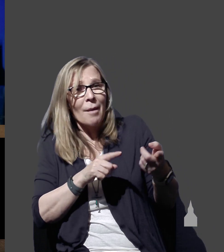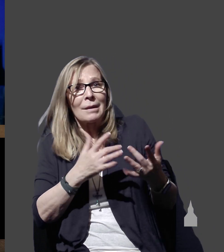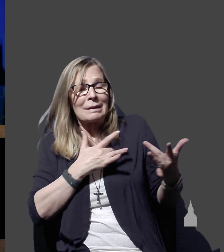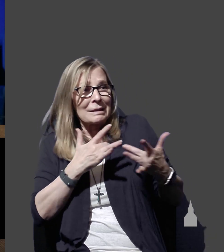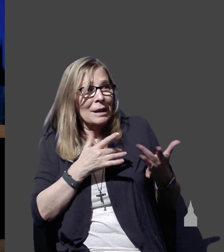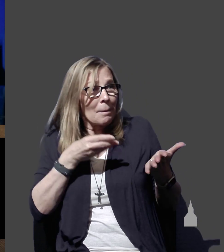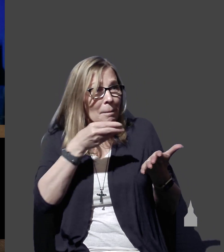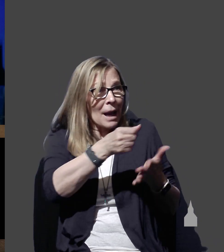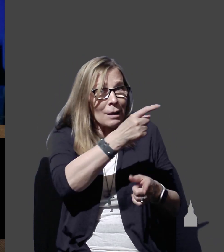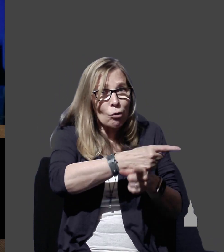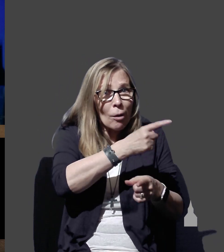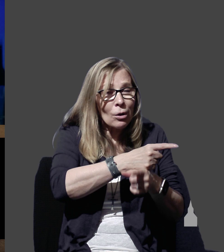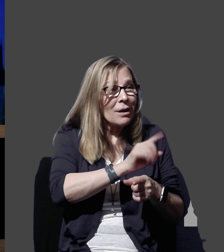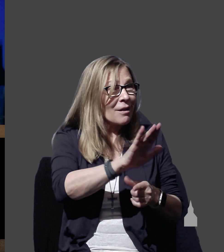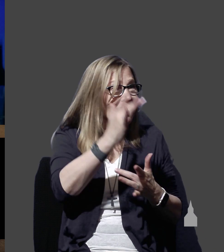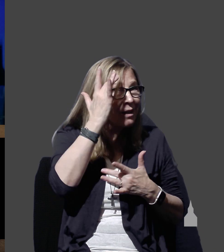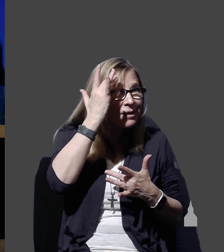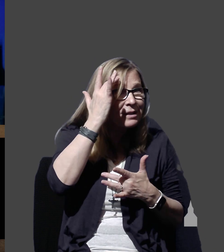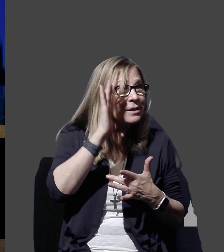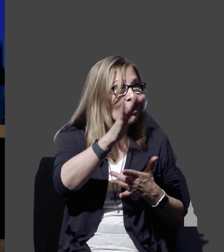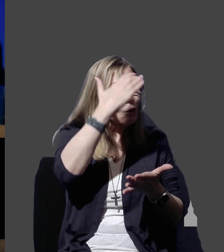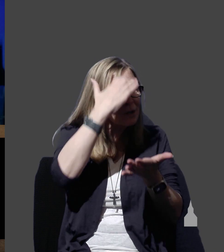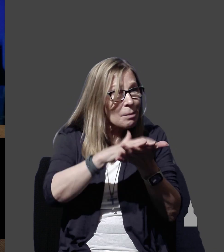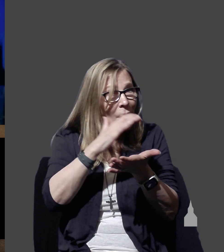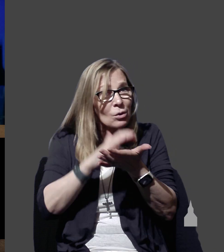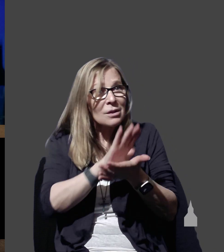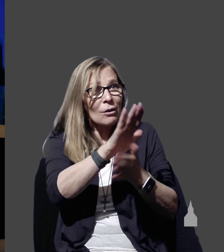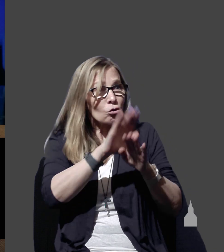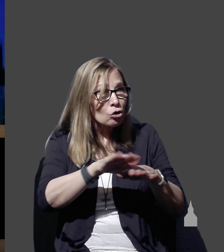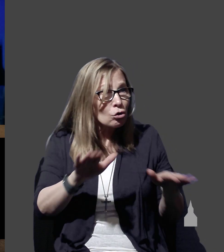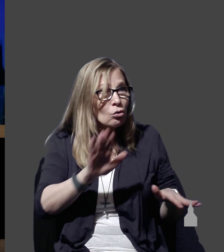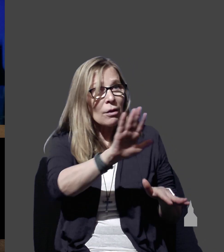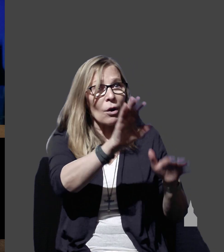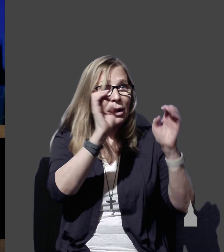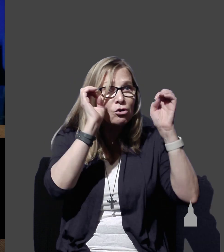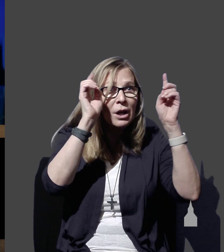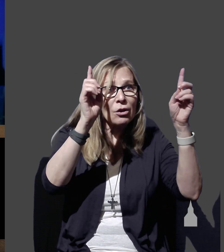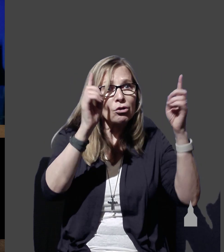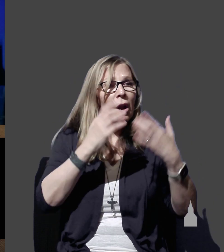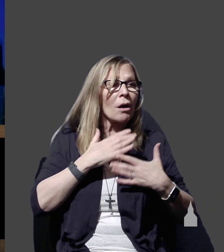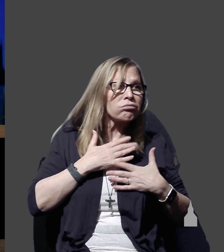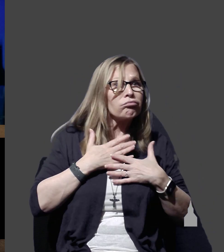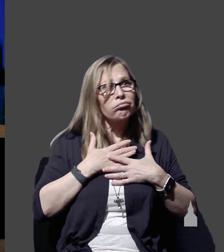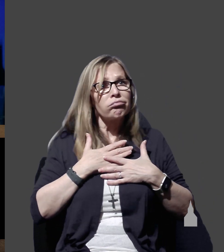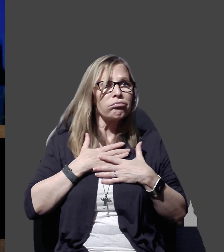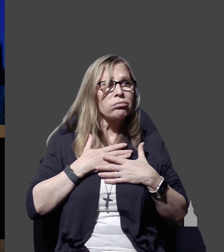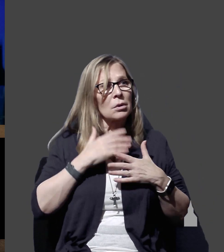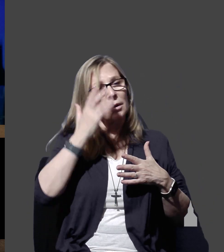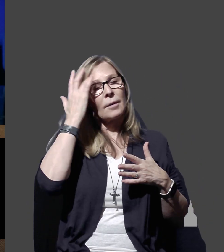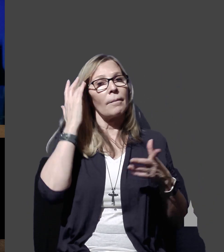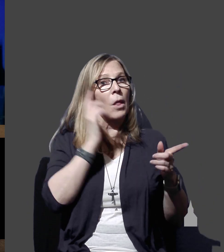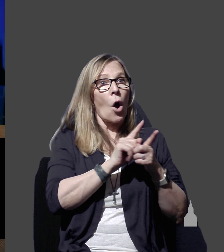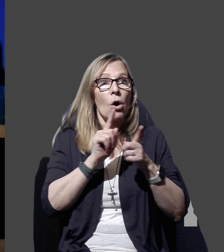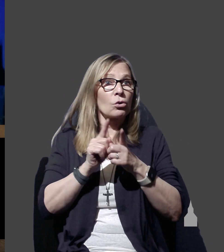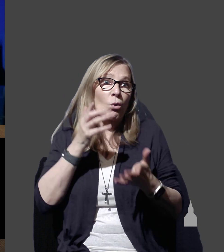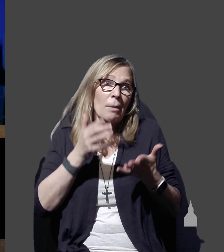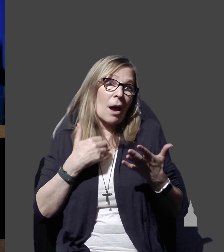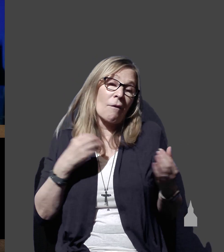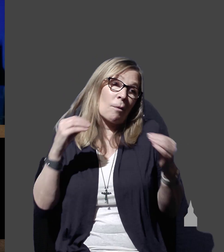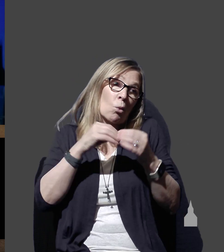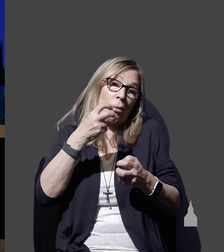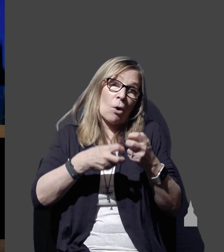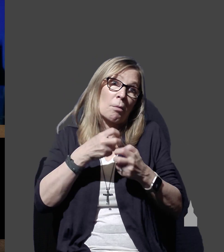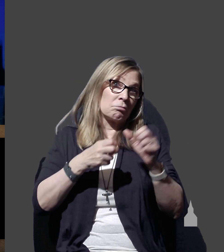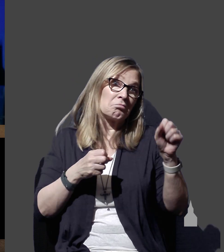will be concerned about their illnesses, their spouses, their children, their education. Along with this, you may have more